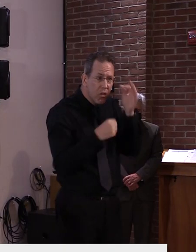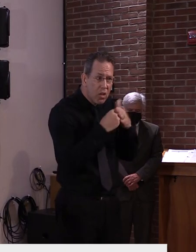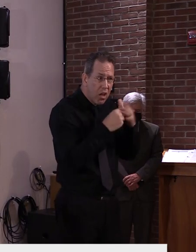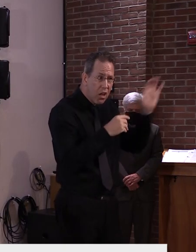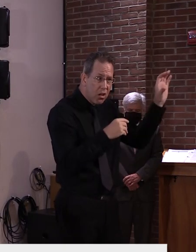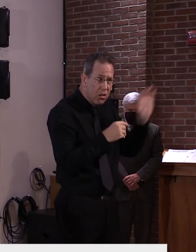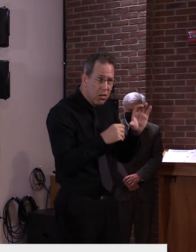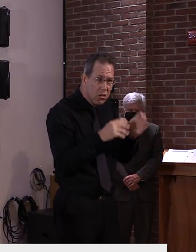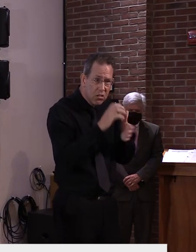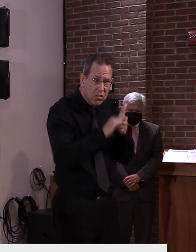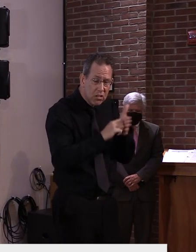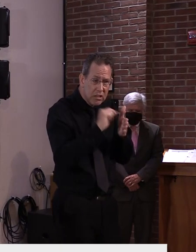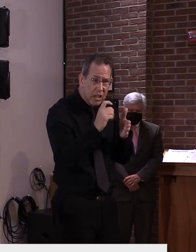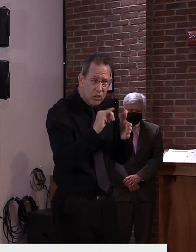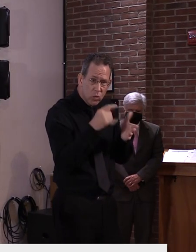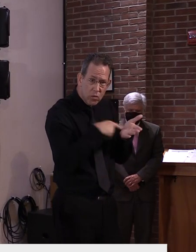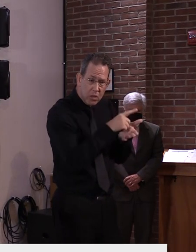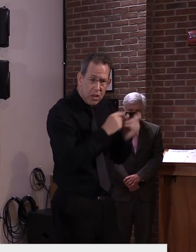state or not?